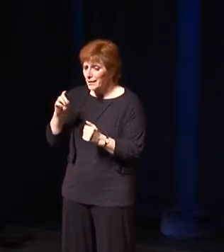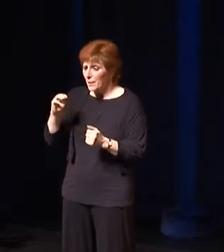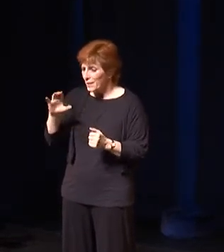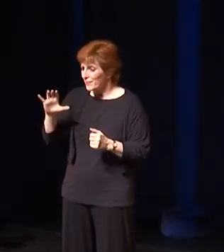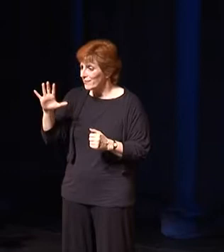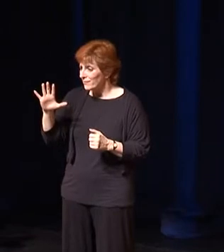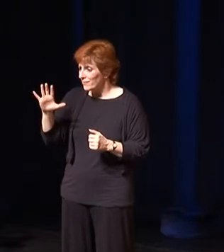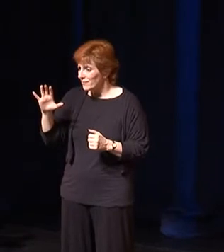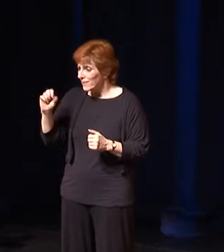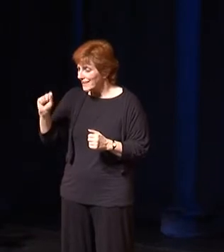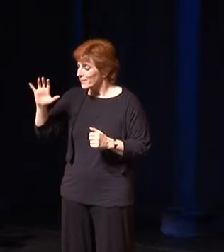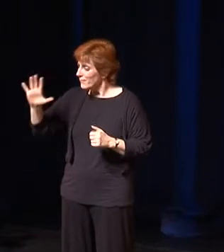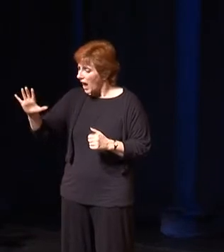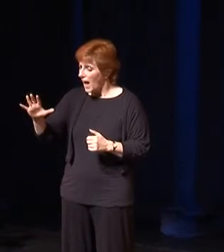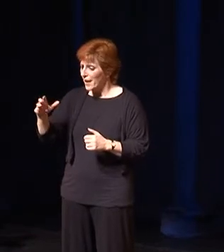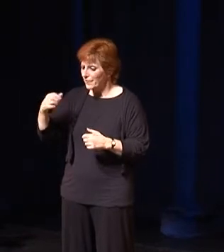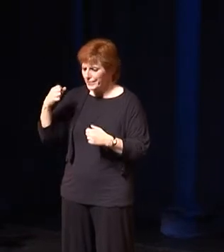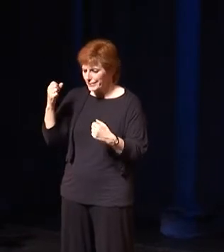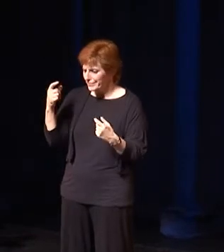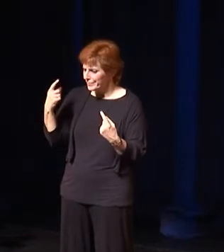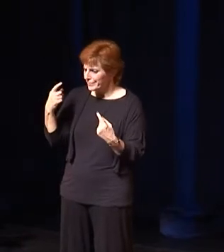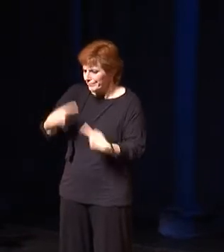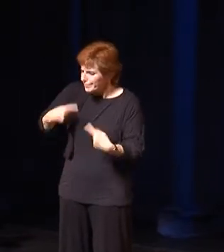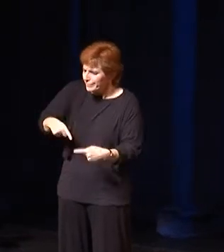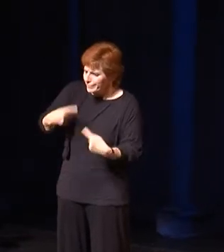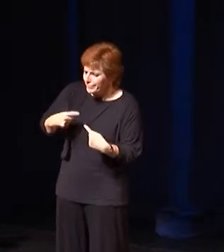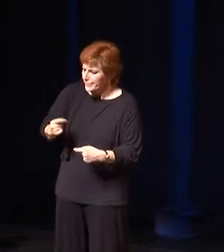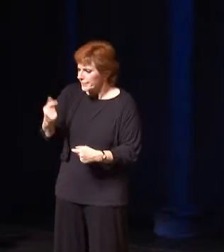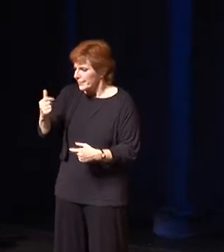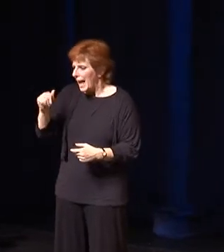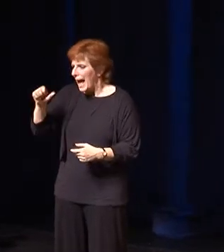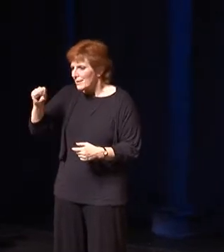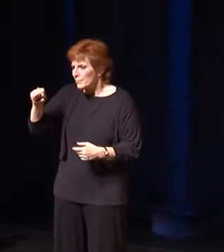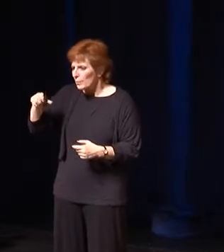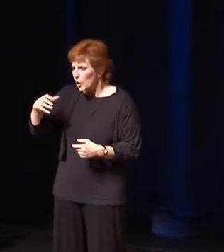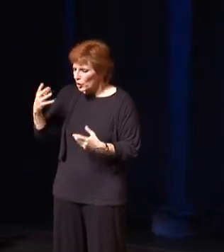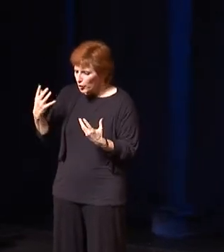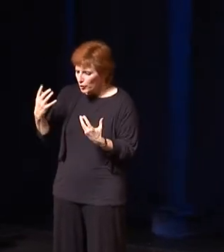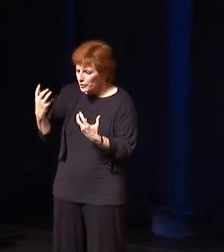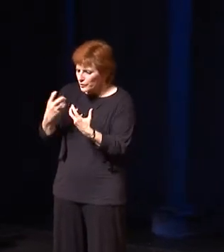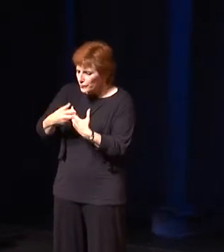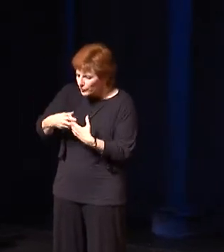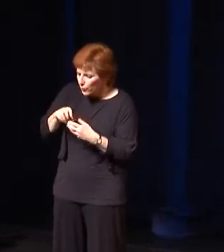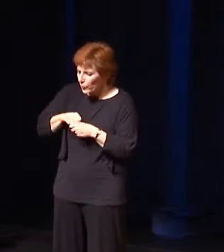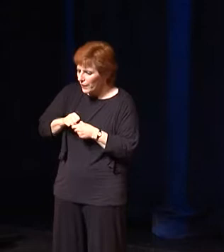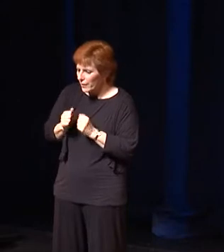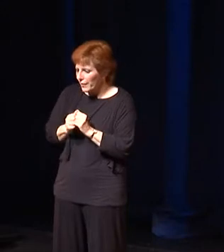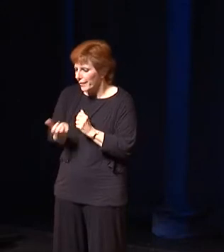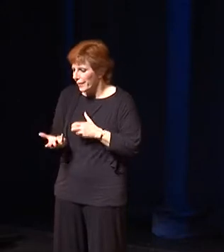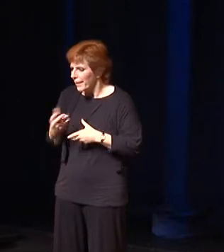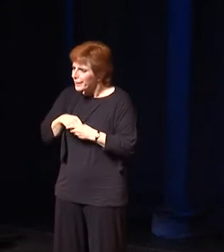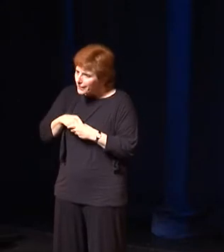they're fighting over, you know, getting rid of the Asperger's and merging that into autism.